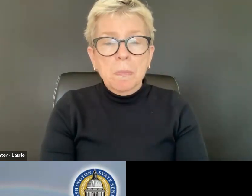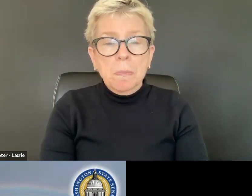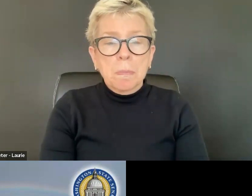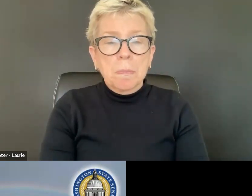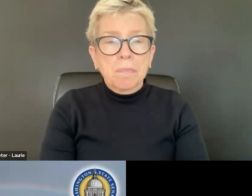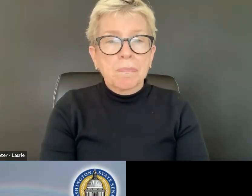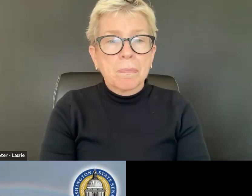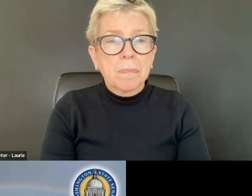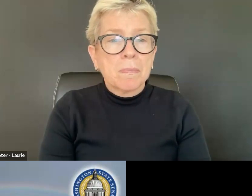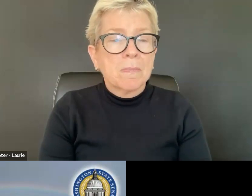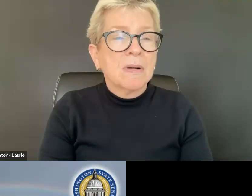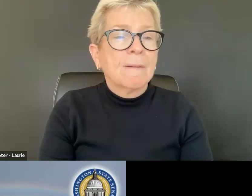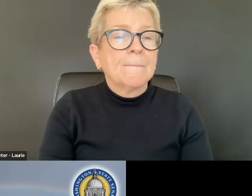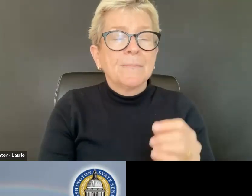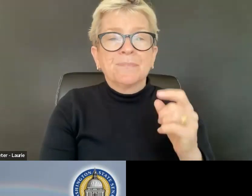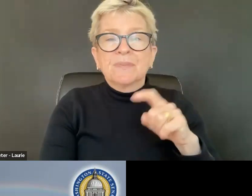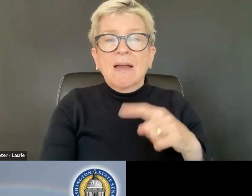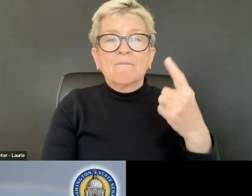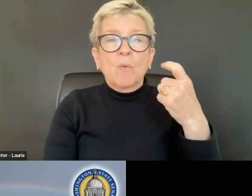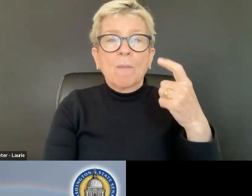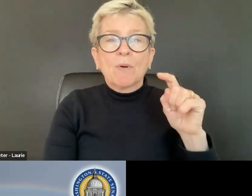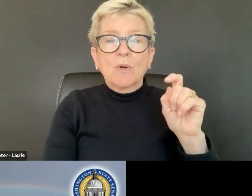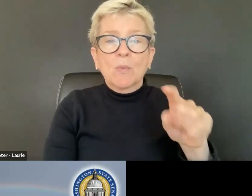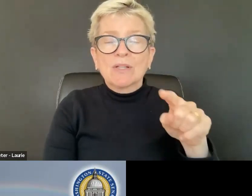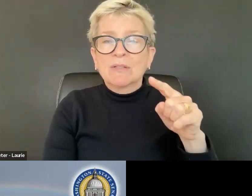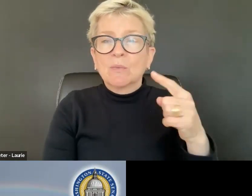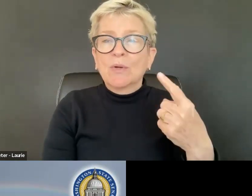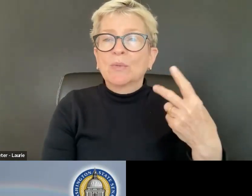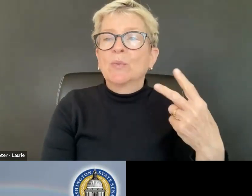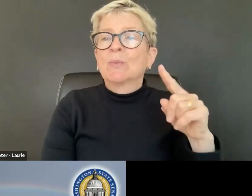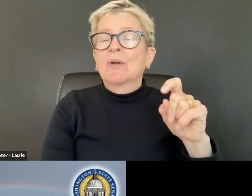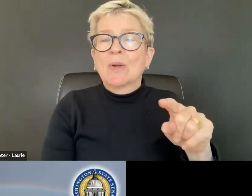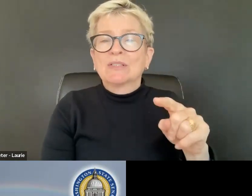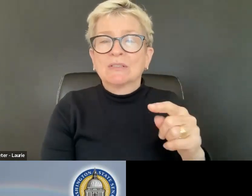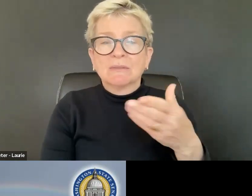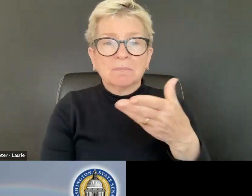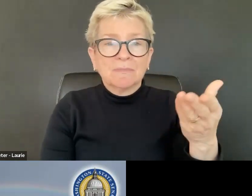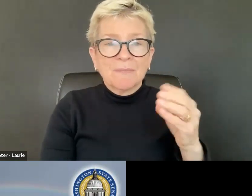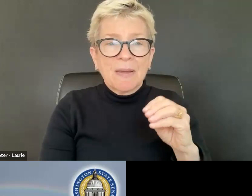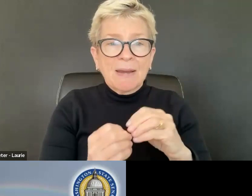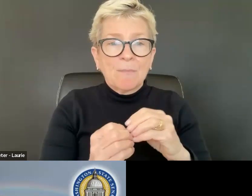Okay, we probably have time for one more question for Senator Dingra, maybe two. Any other questions?